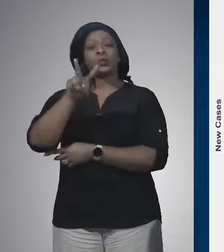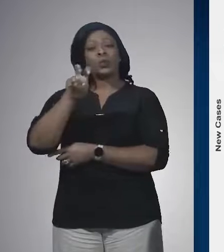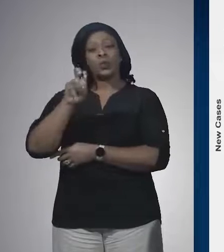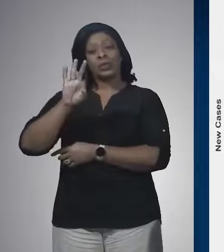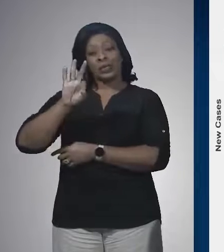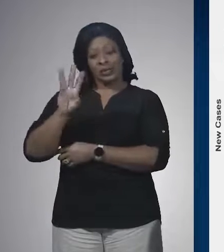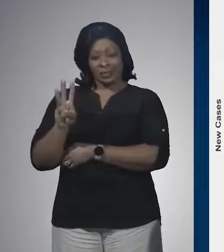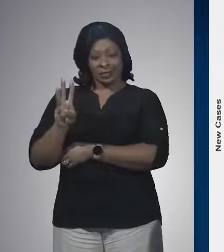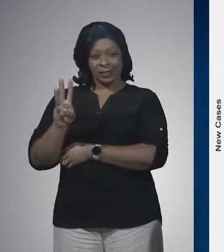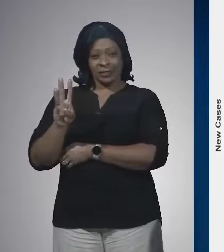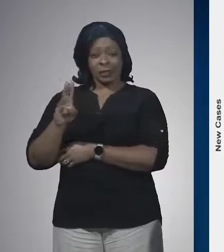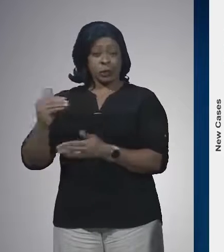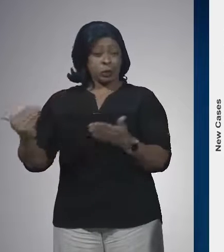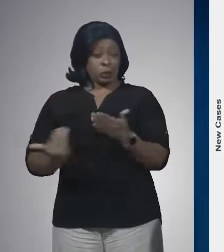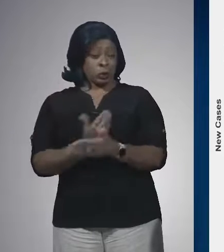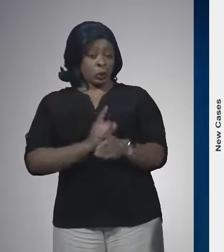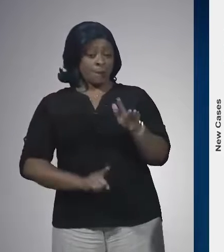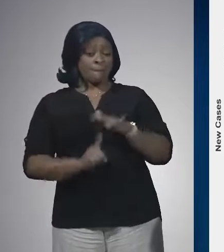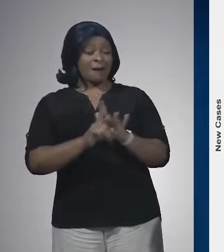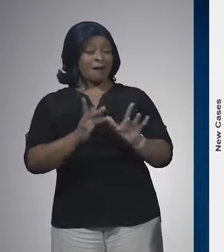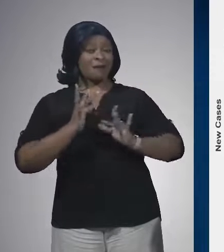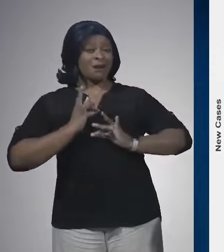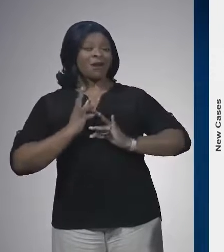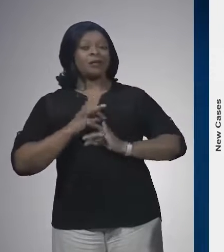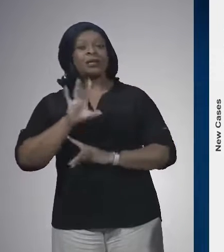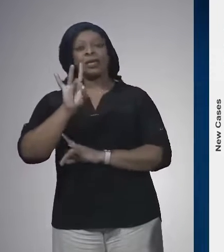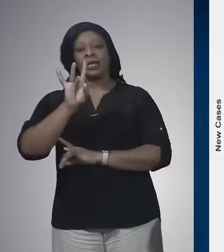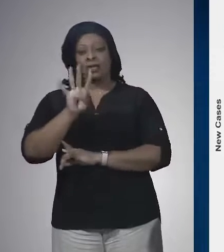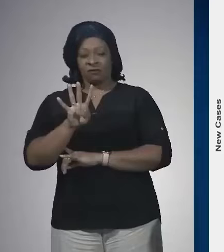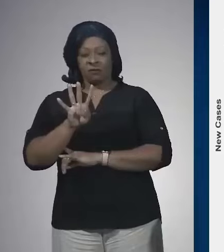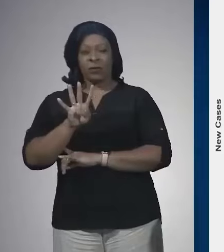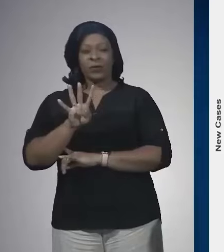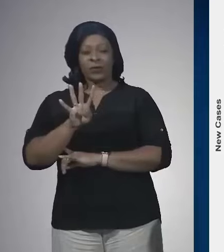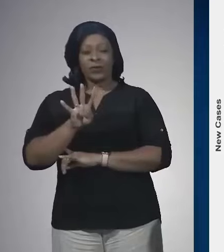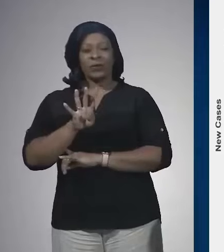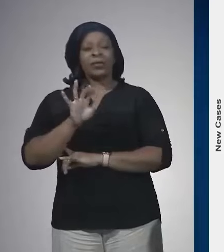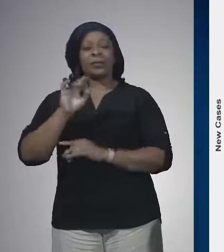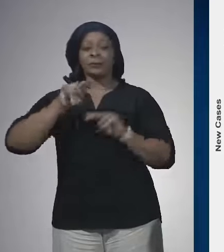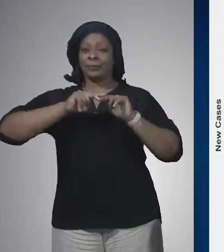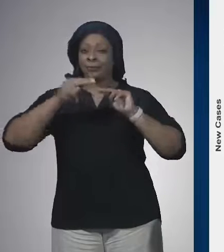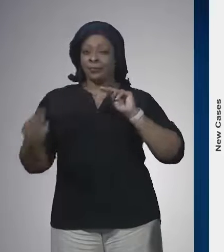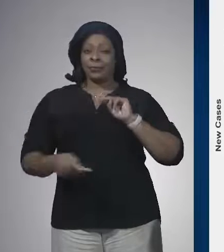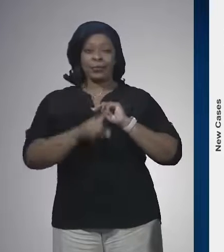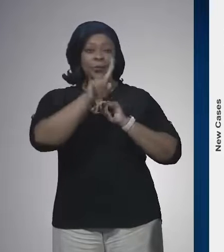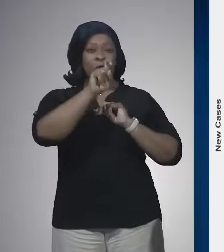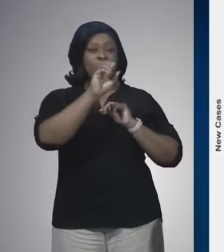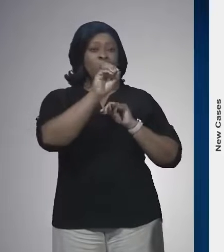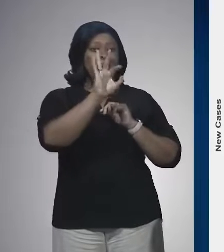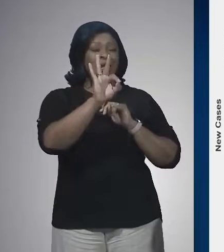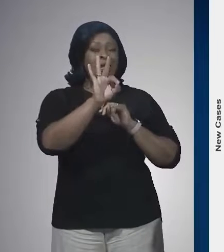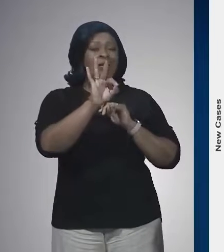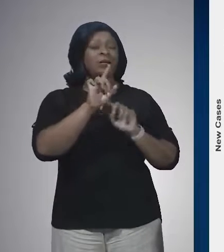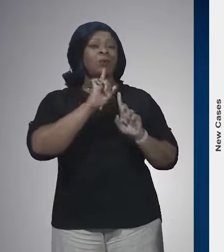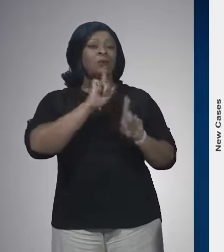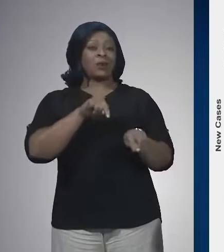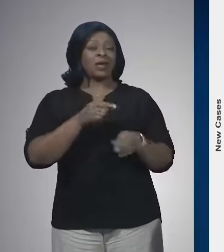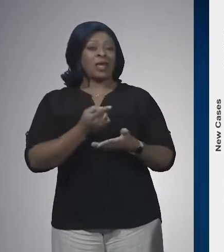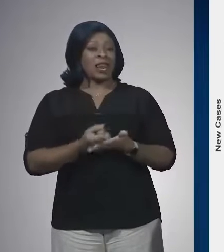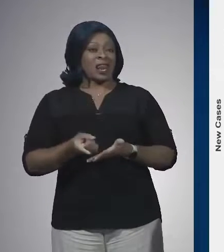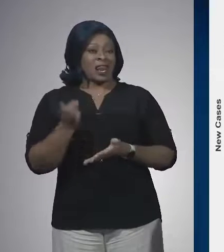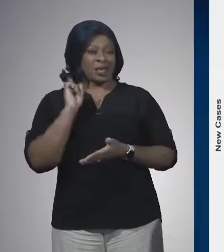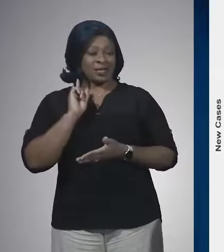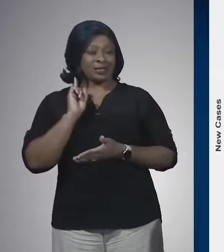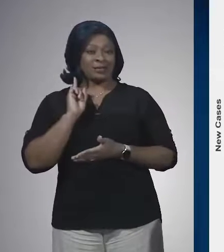146,296. New cases reported today, 84. That is down from 109 cases reported this time last